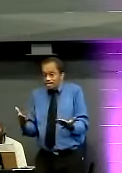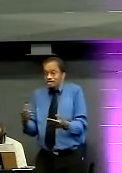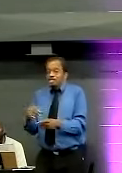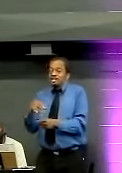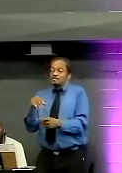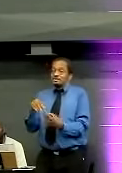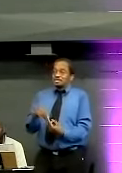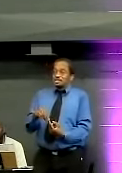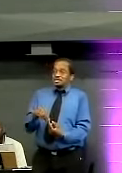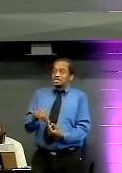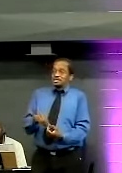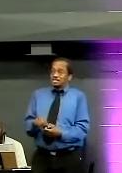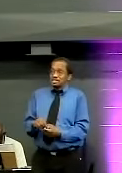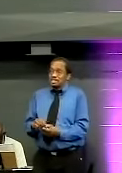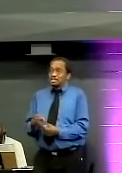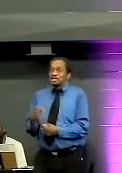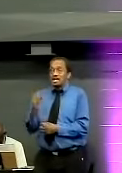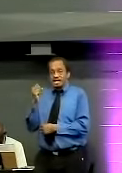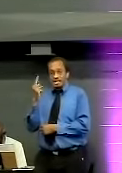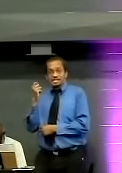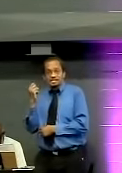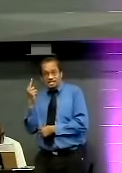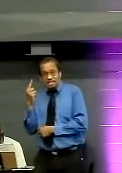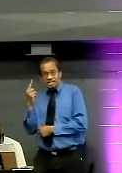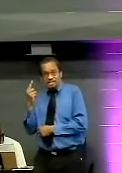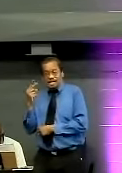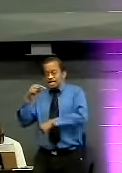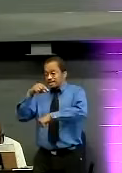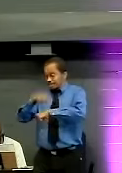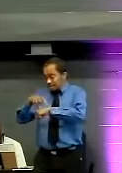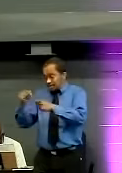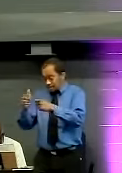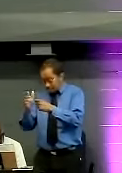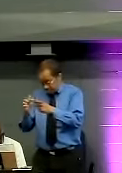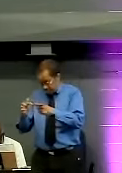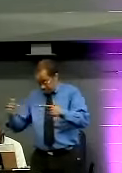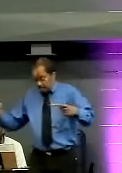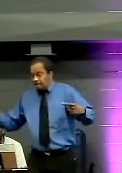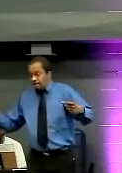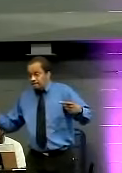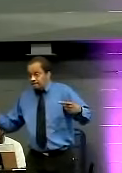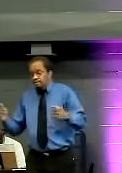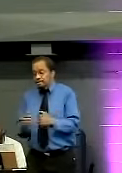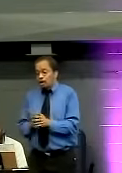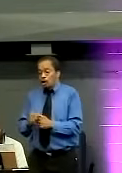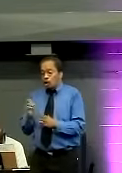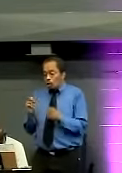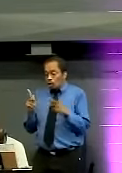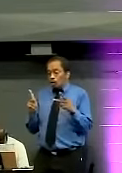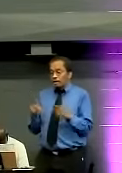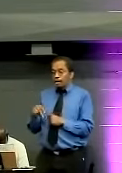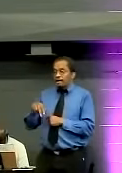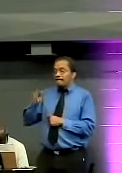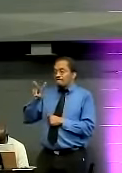specific about your timeline. God, I love this. Oh, God. Because here's what I learned for many of us. Viola